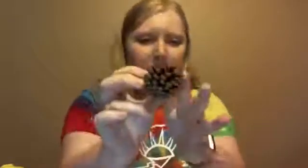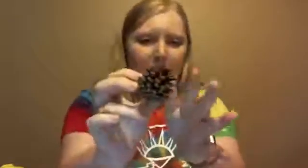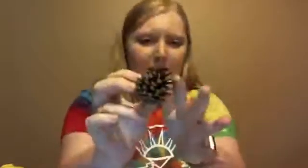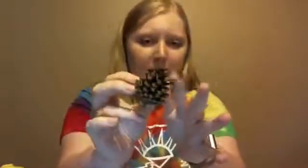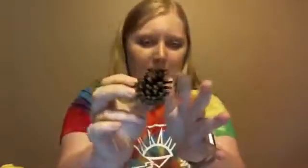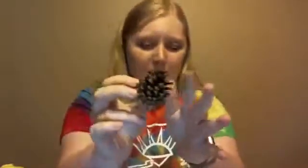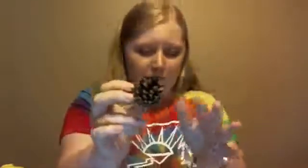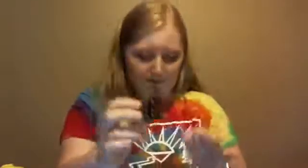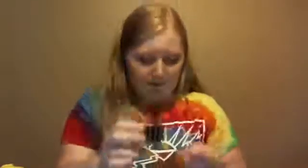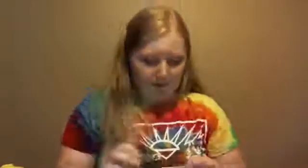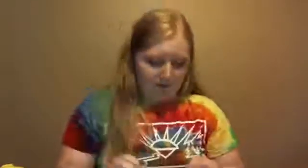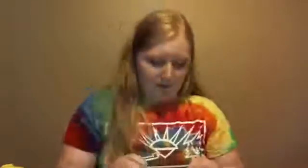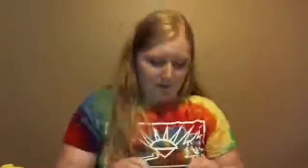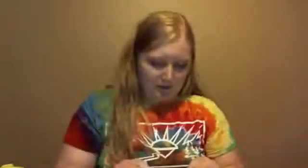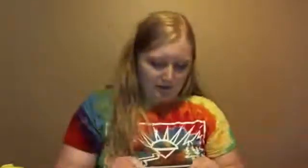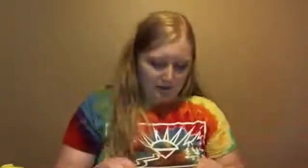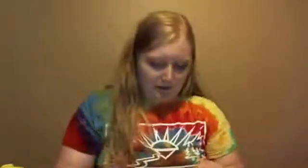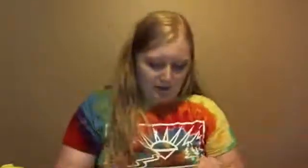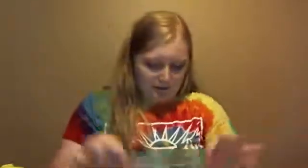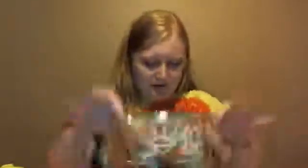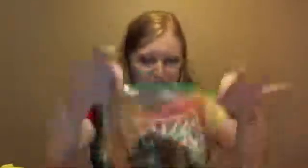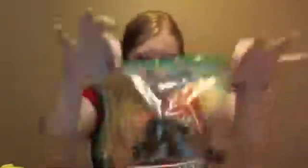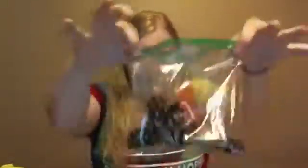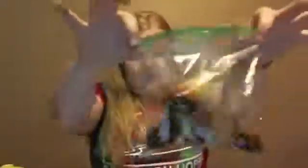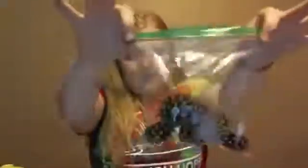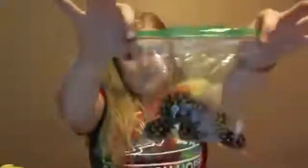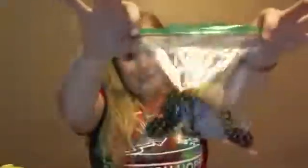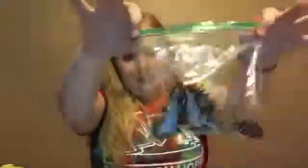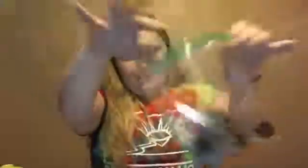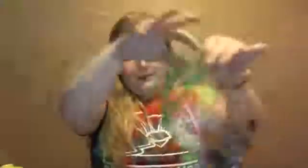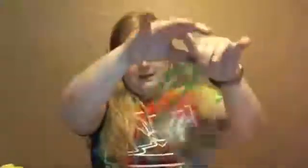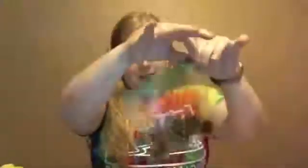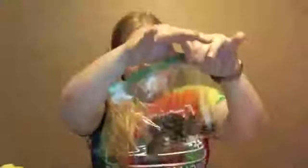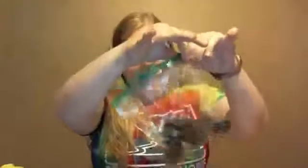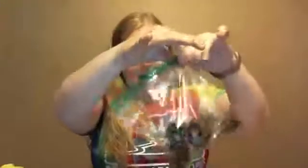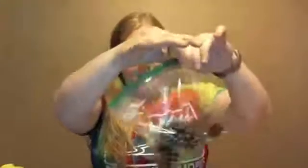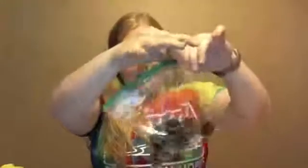like they could stick you if they were a little sharper. So I'm going to put them in the bag.